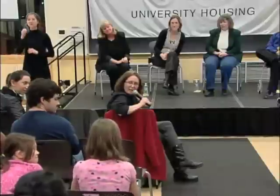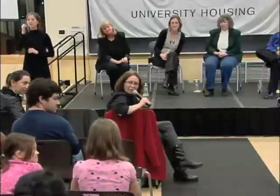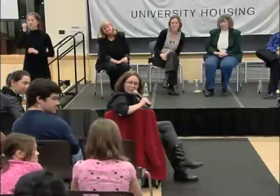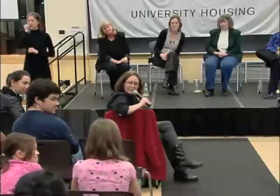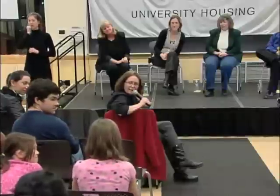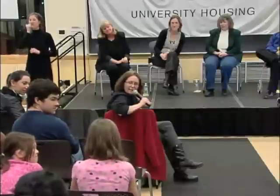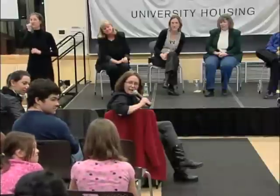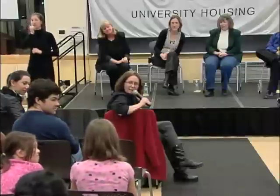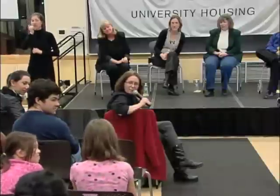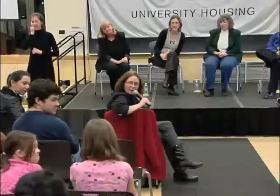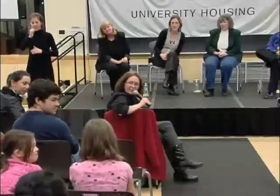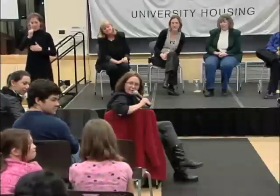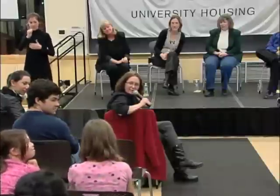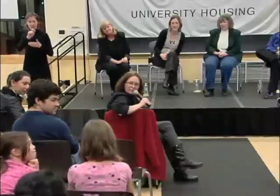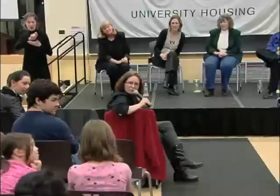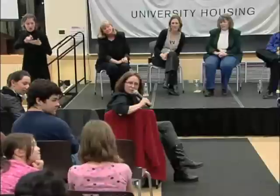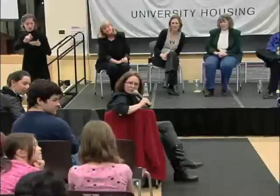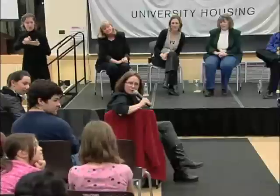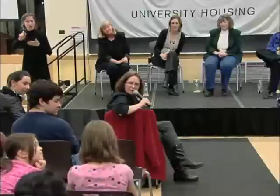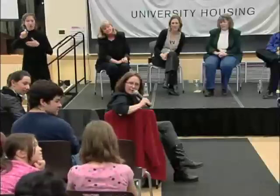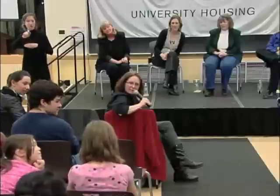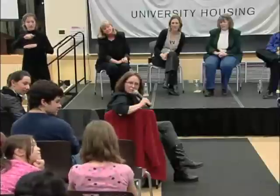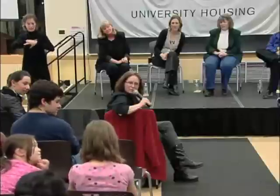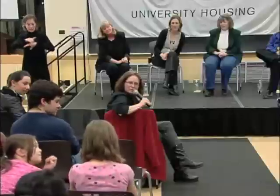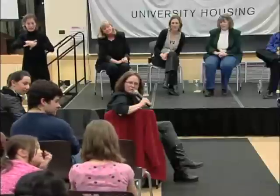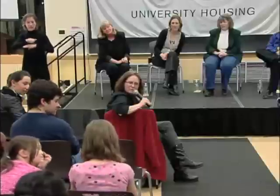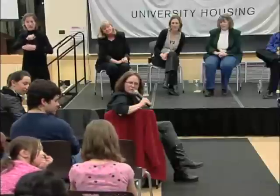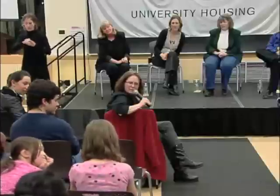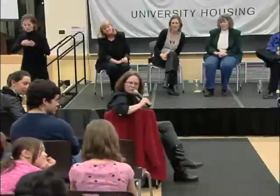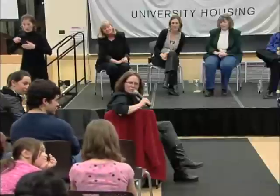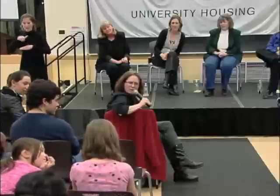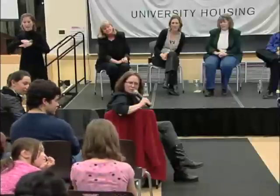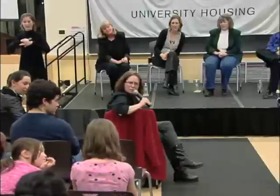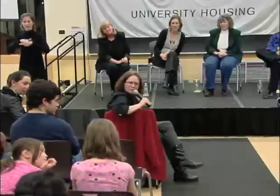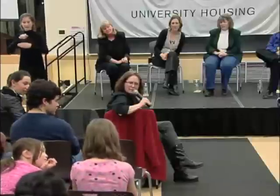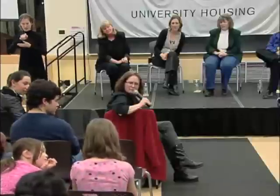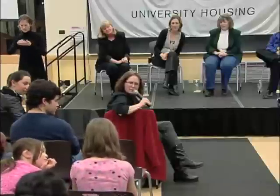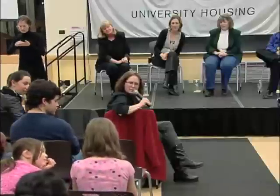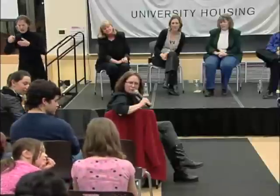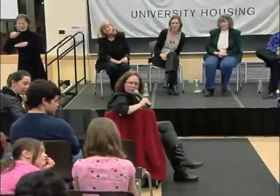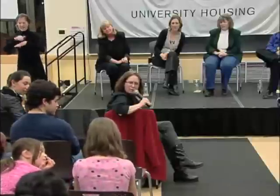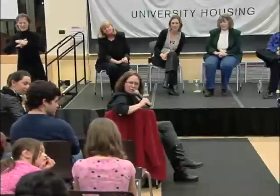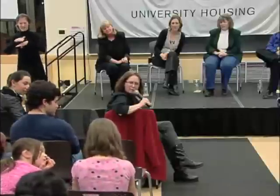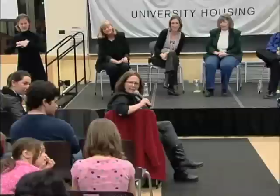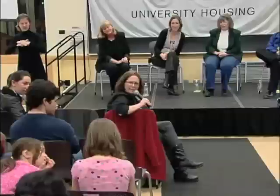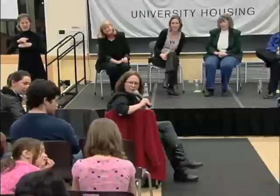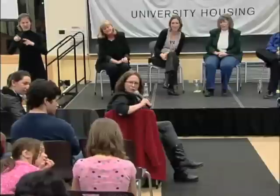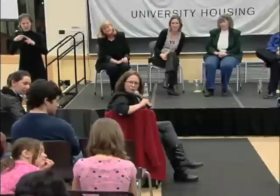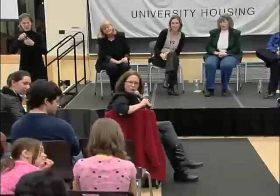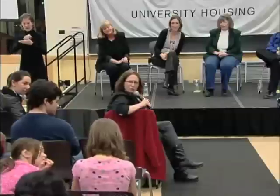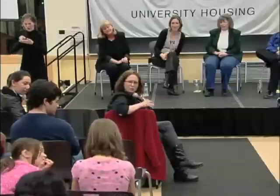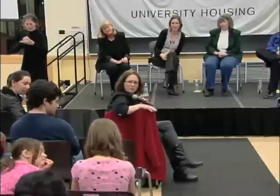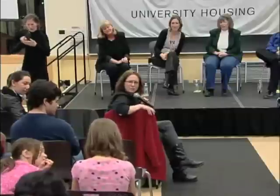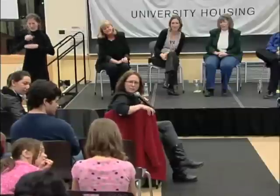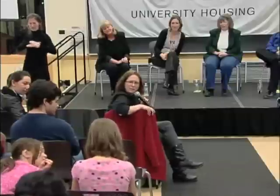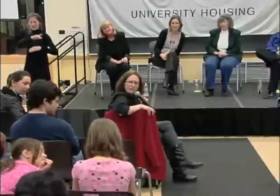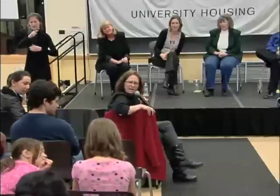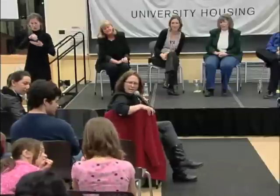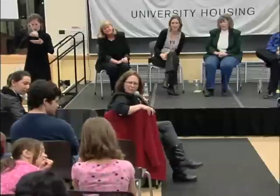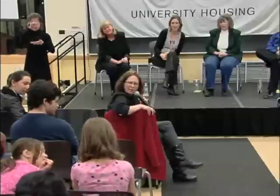every day I'm writing English and I'm writing English, and sometimes I don't understand myself if I write the English first. And I'm writing